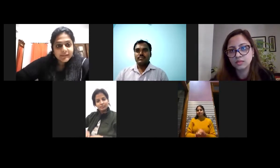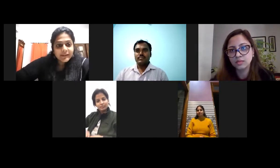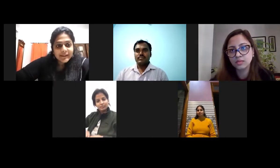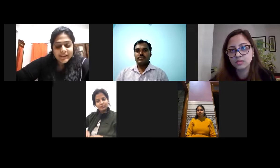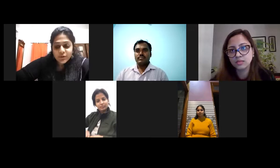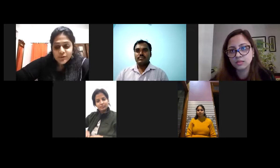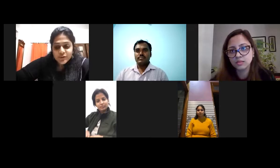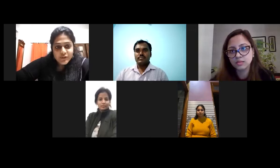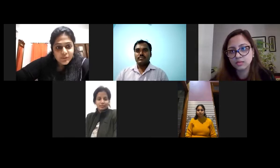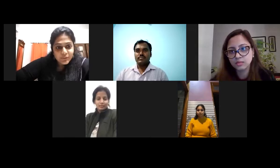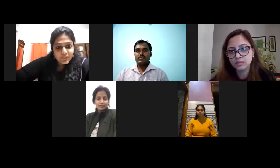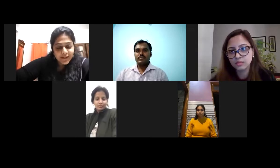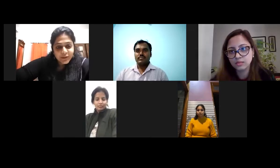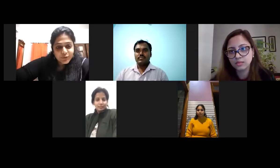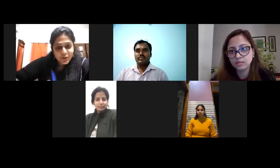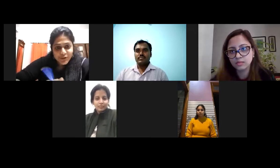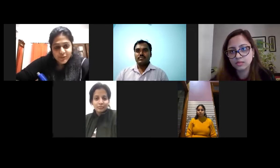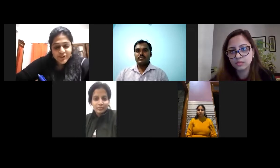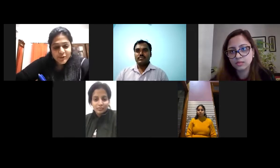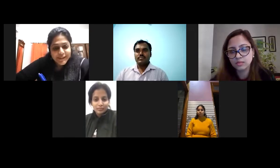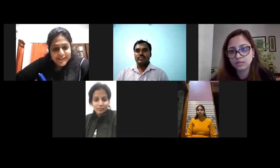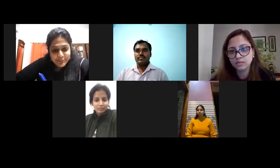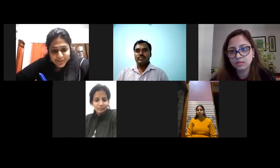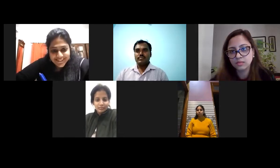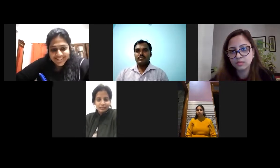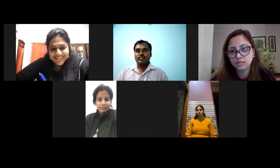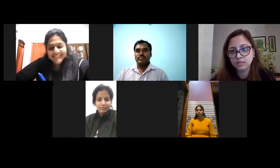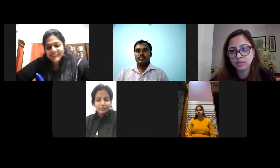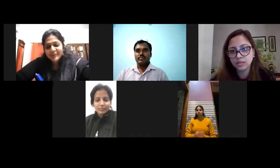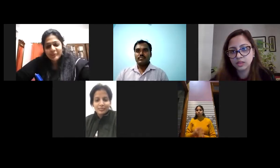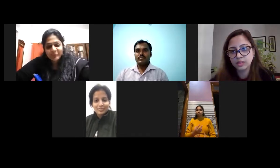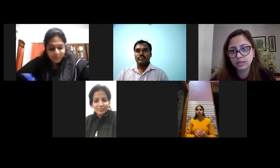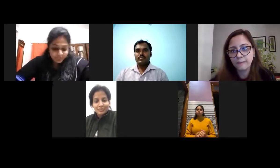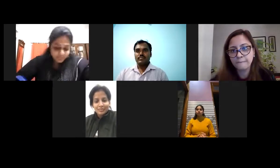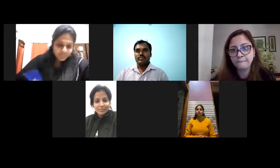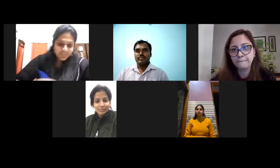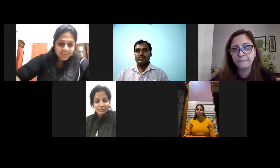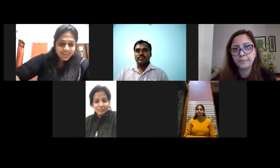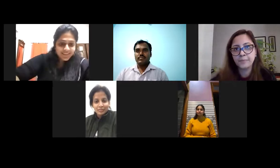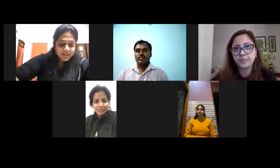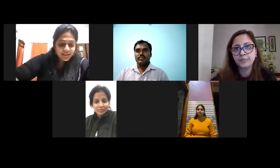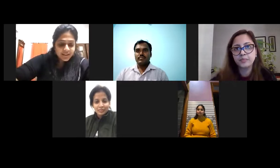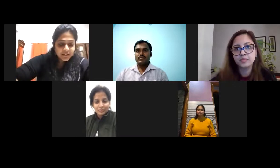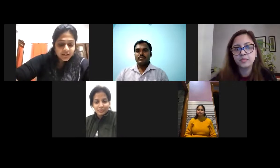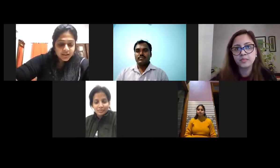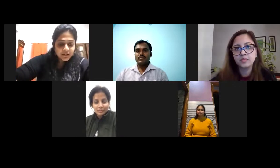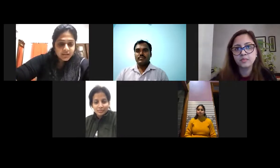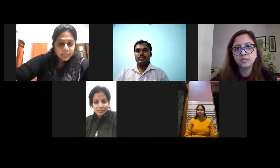Yeah, I think Kaustuv is also thanking you for your response. There's no addendum to it. Okay.